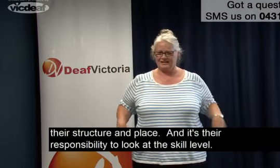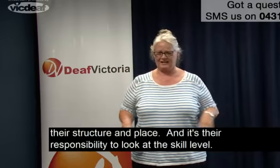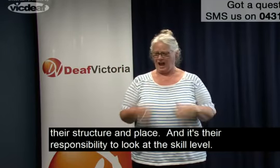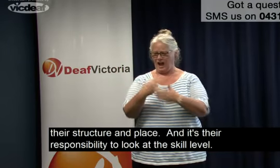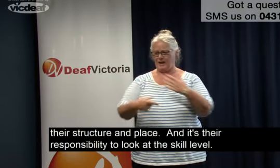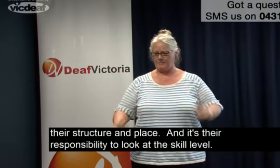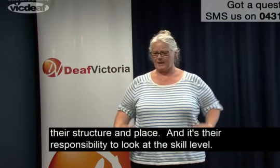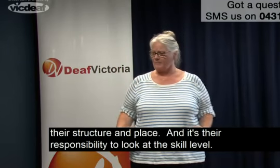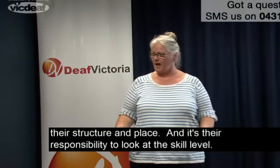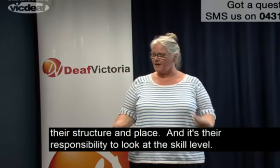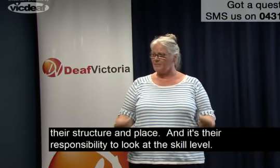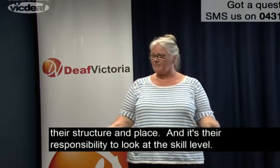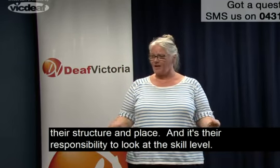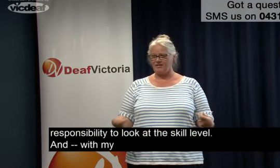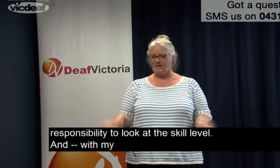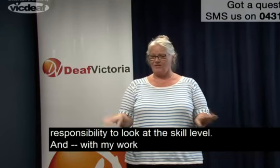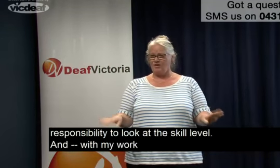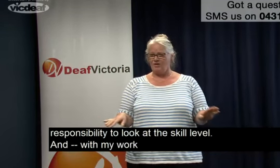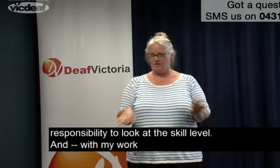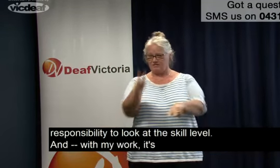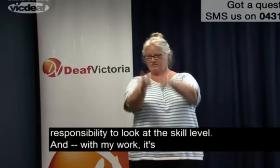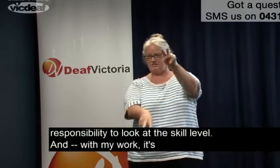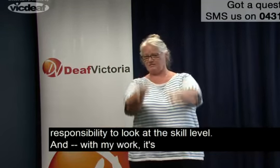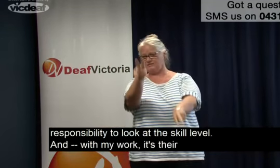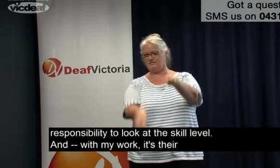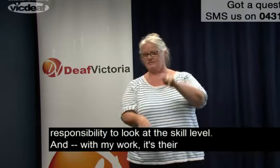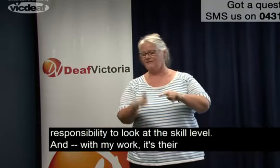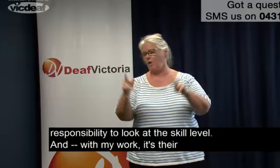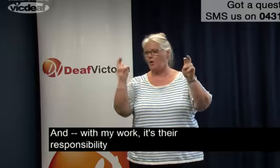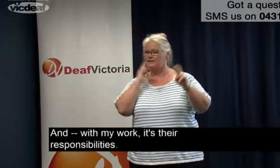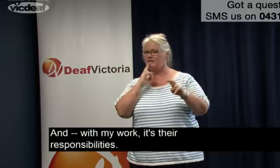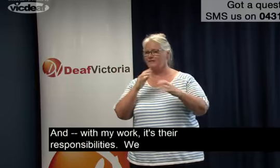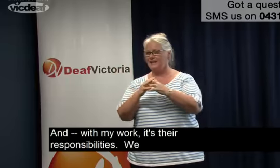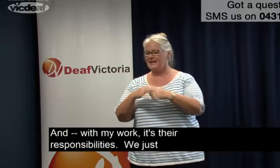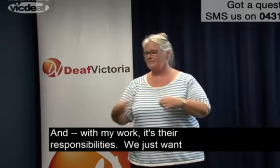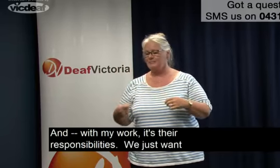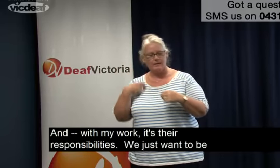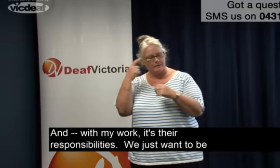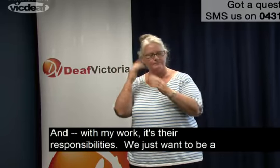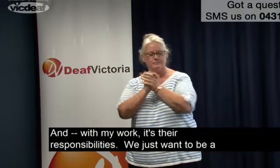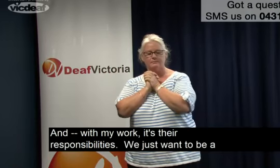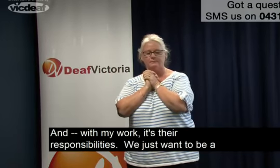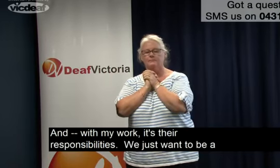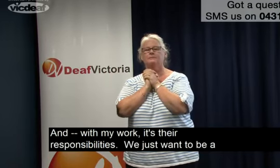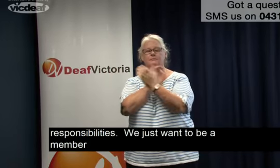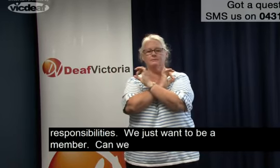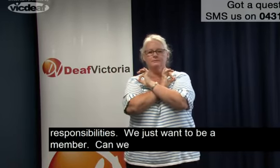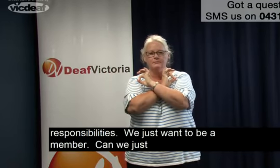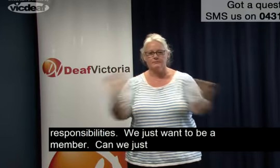own responsibilities. We just want to be a member. Can we just keep it to that? Not assessments. I just think this